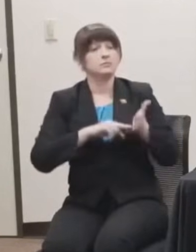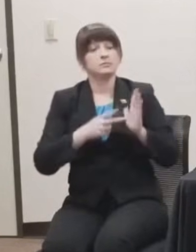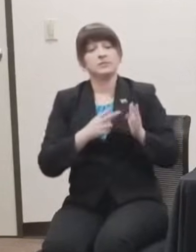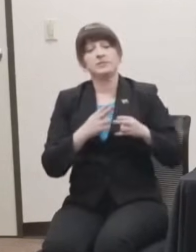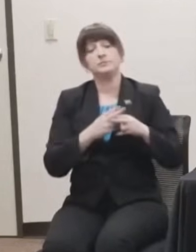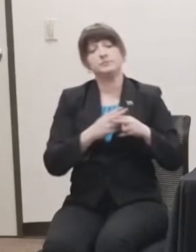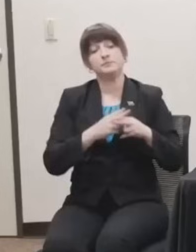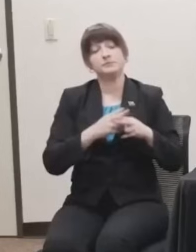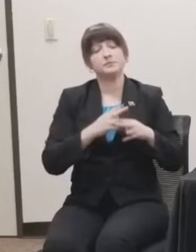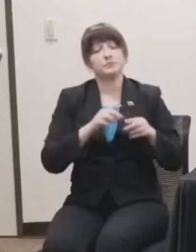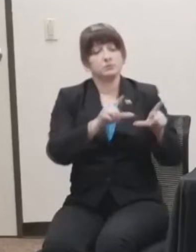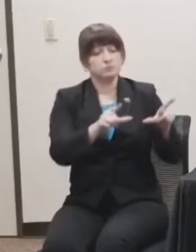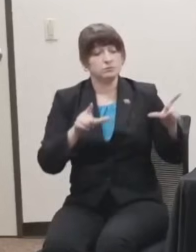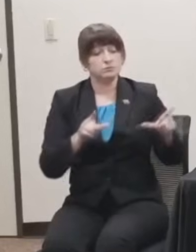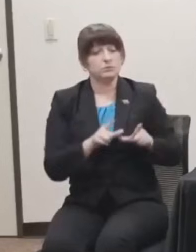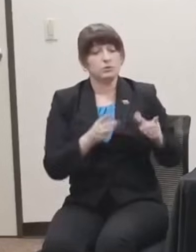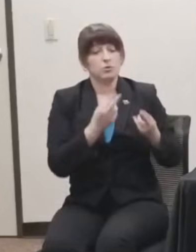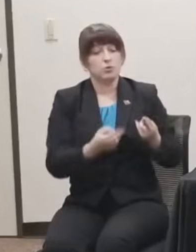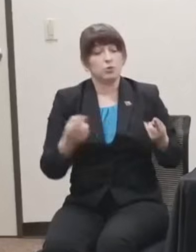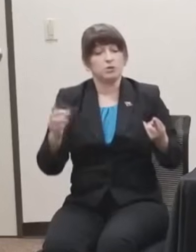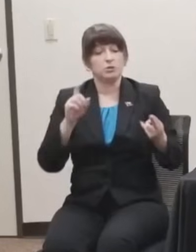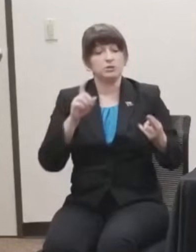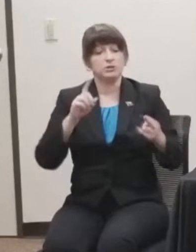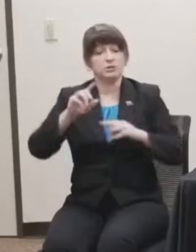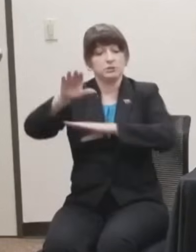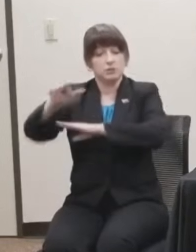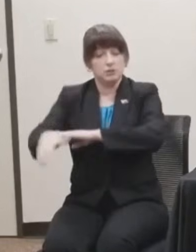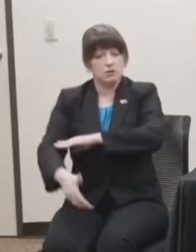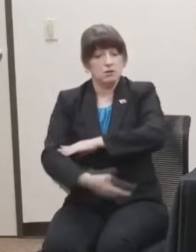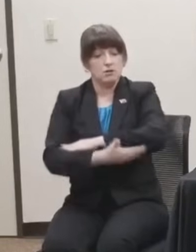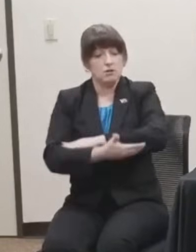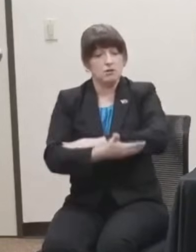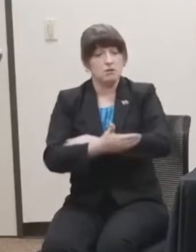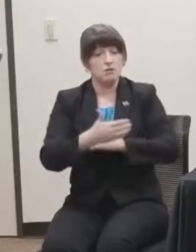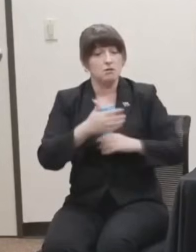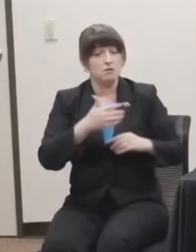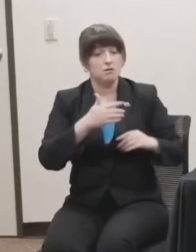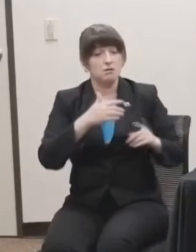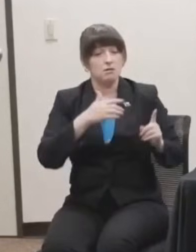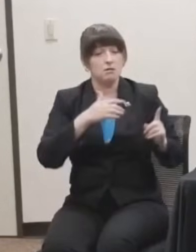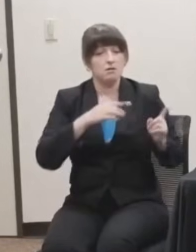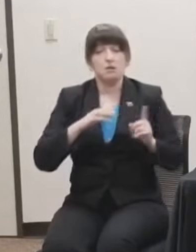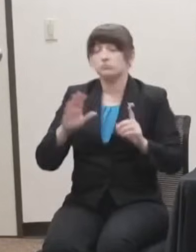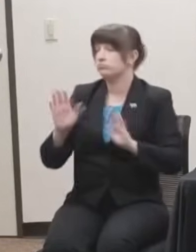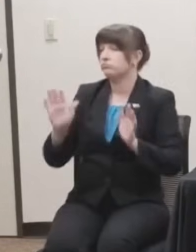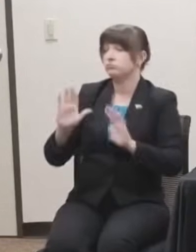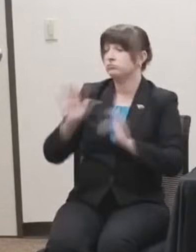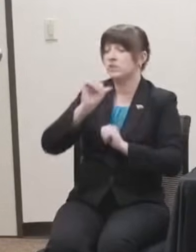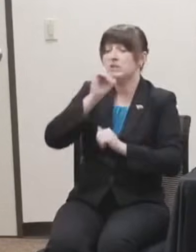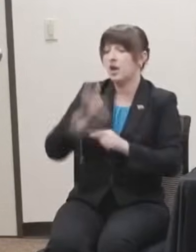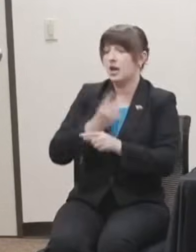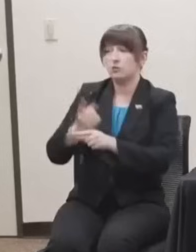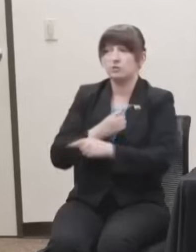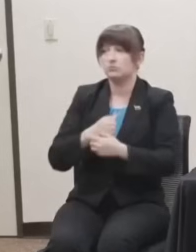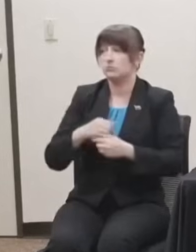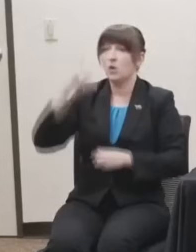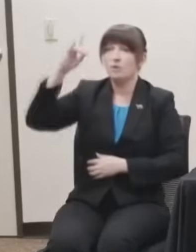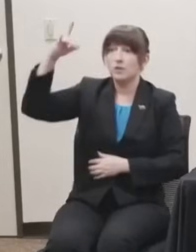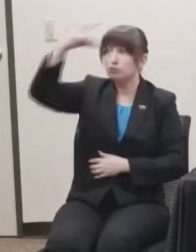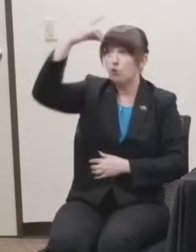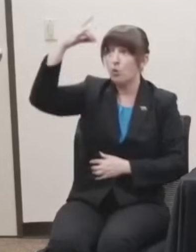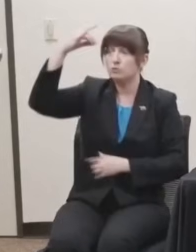to stop search and rescue efforts when they fall. That's not accurate. No. We have drones and helicopters that have